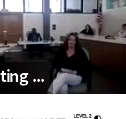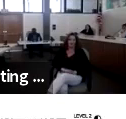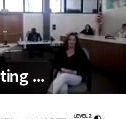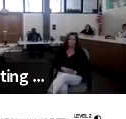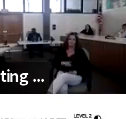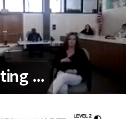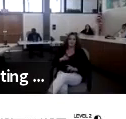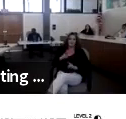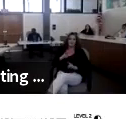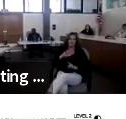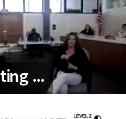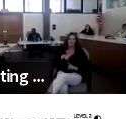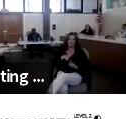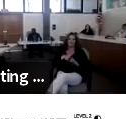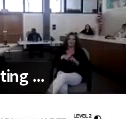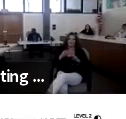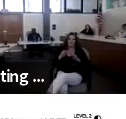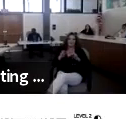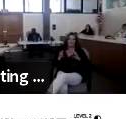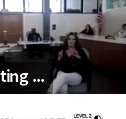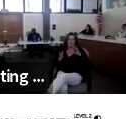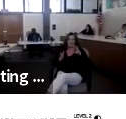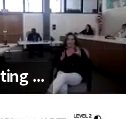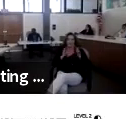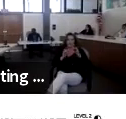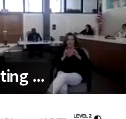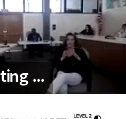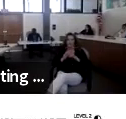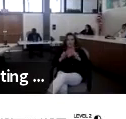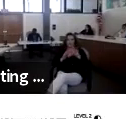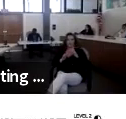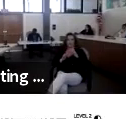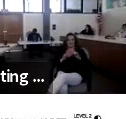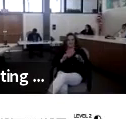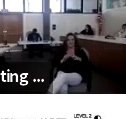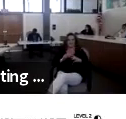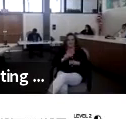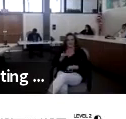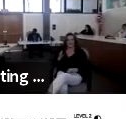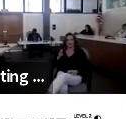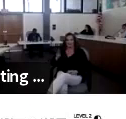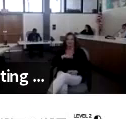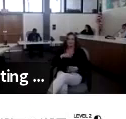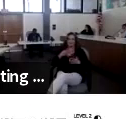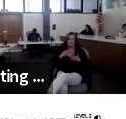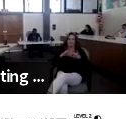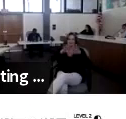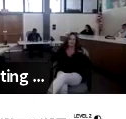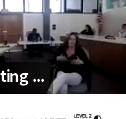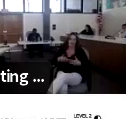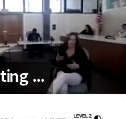mile in comparison to Eastman. Otherwise, we would be exceeding that height. But overall, the building is not doing so.